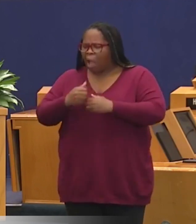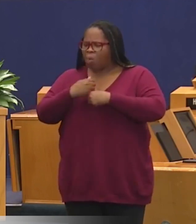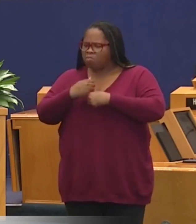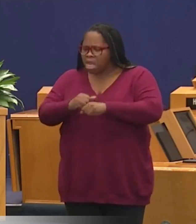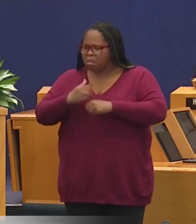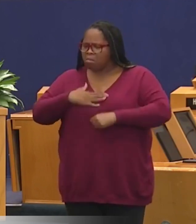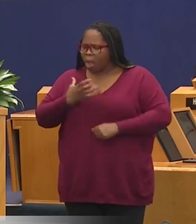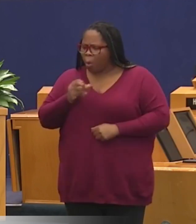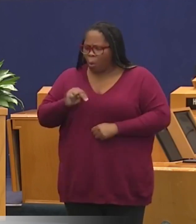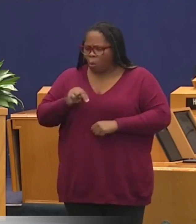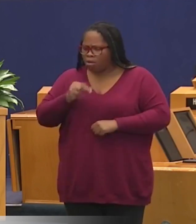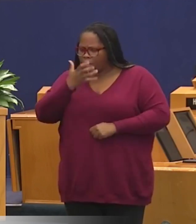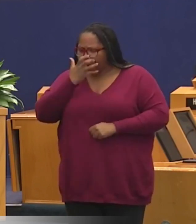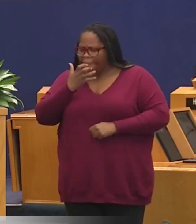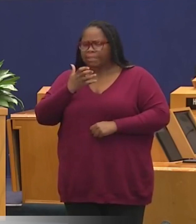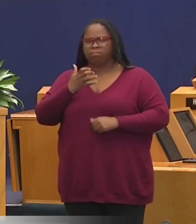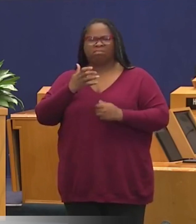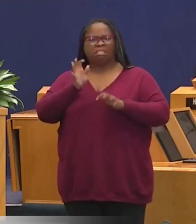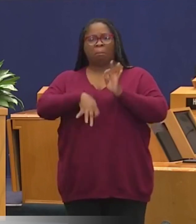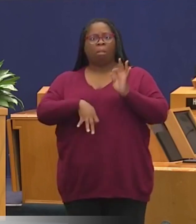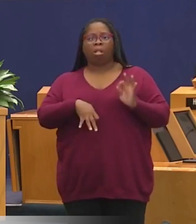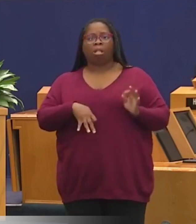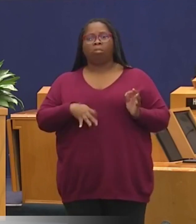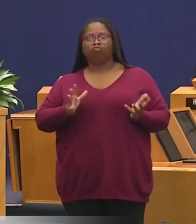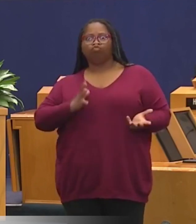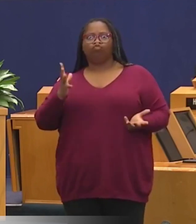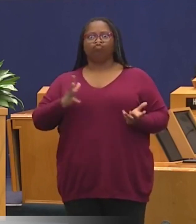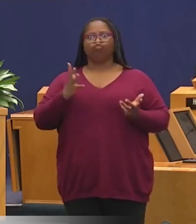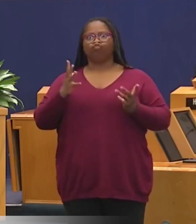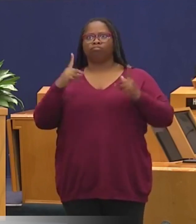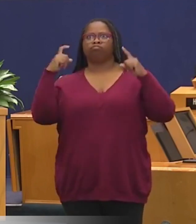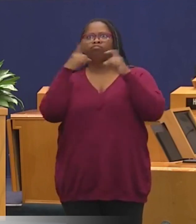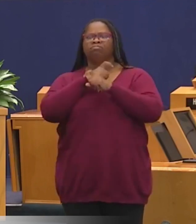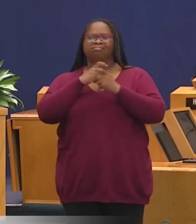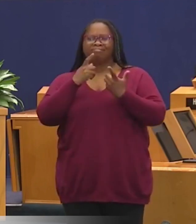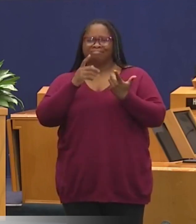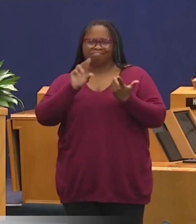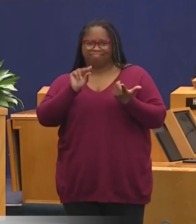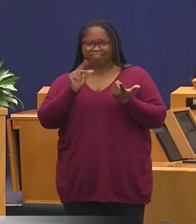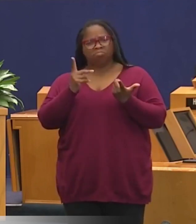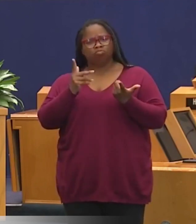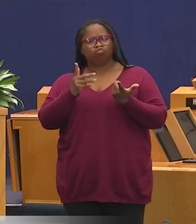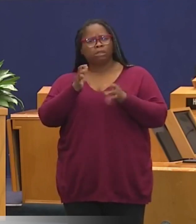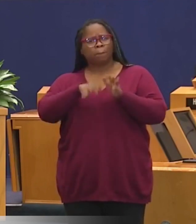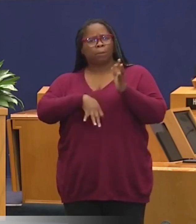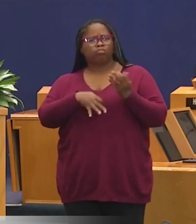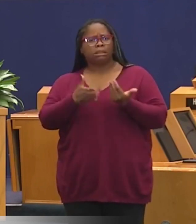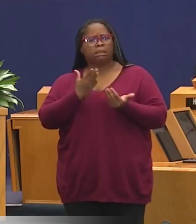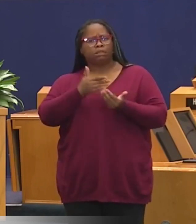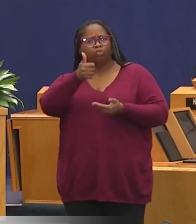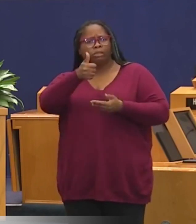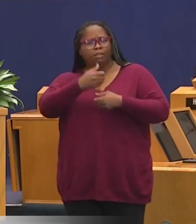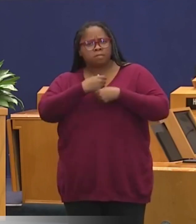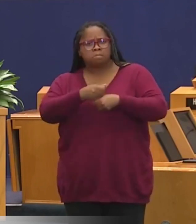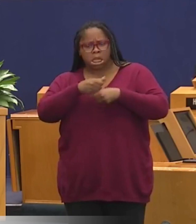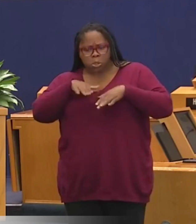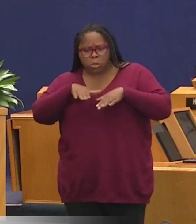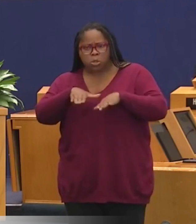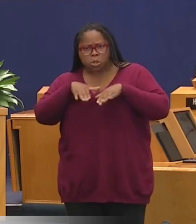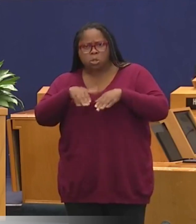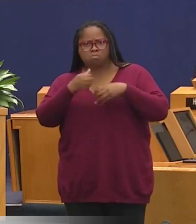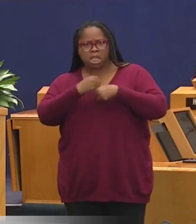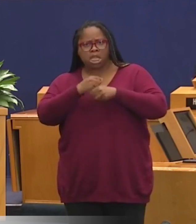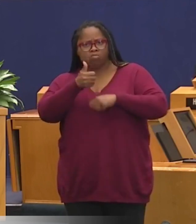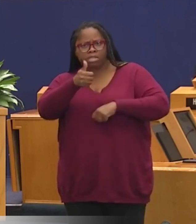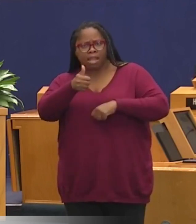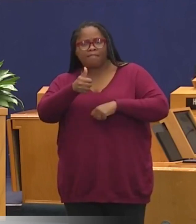make. There's nothing fancy about them, but that will mean that then the supply of surgical masks is available for all